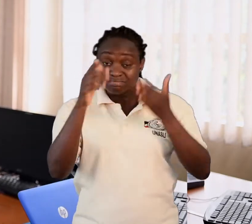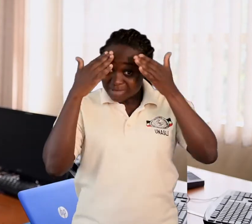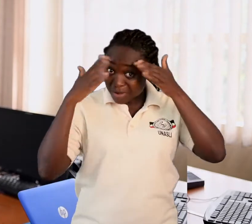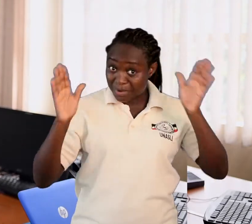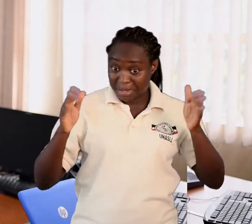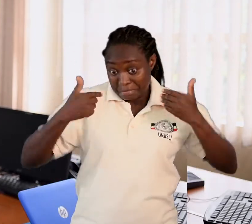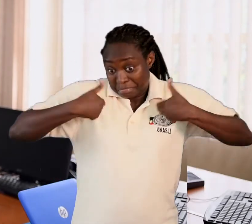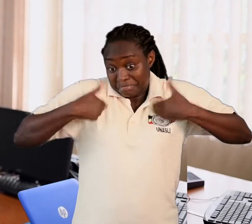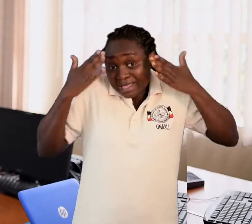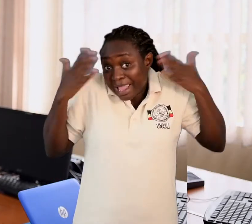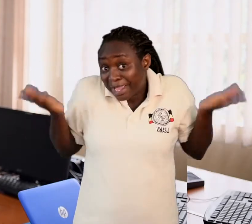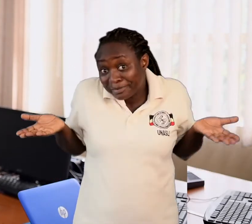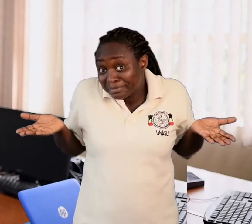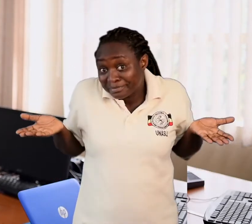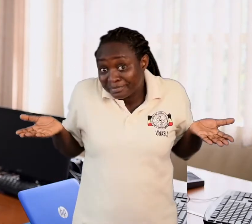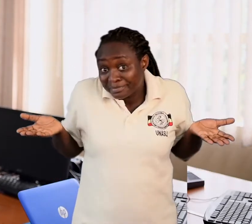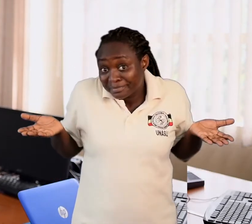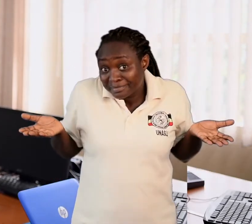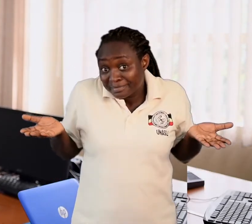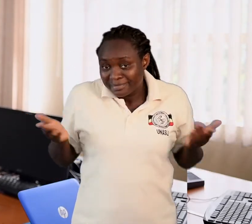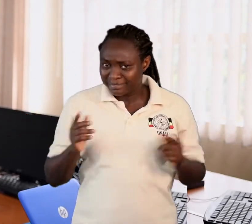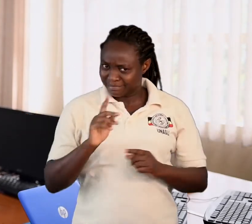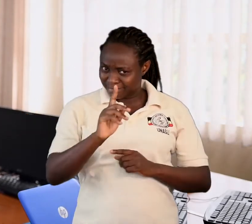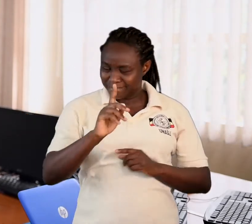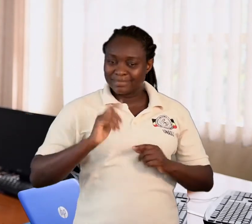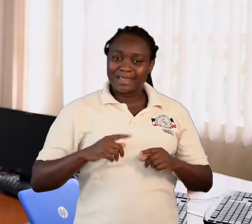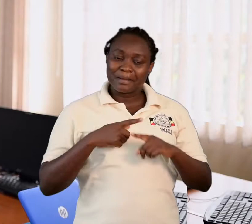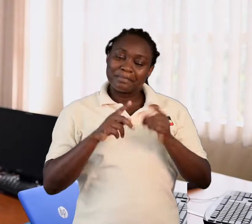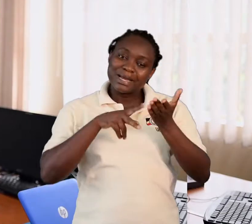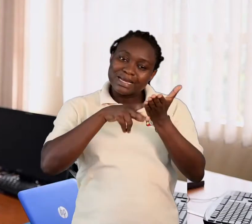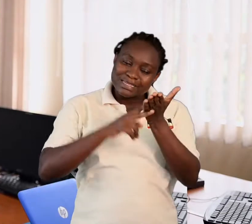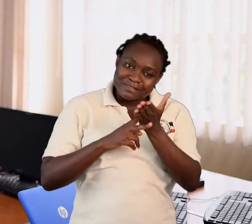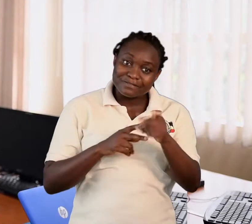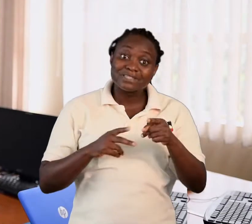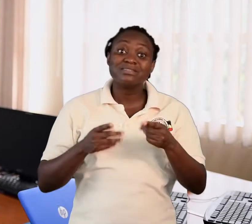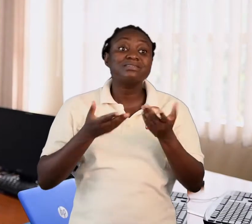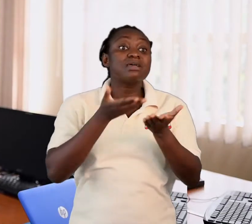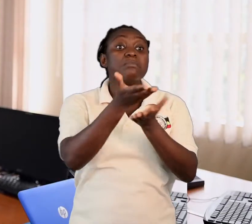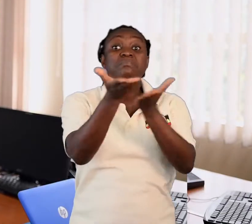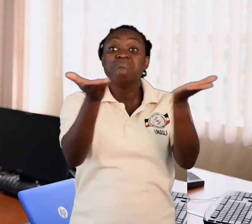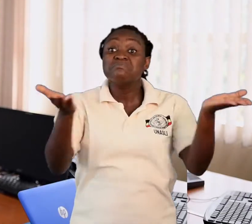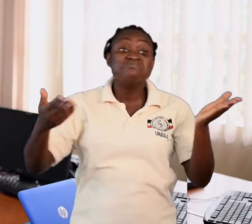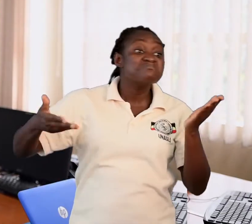I don't know, but physics is all around us.